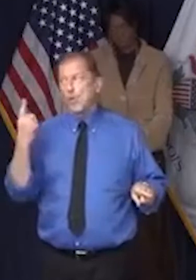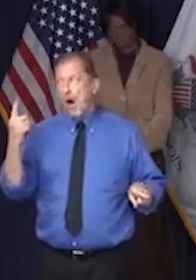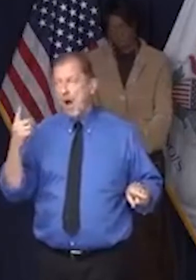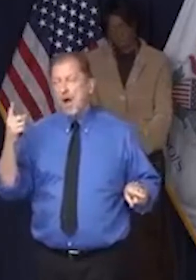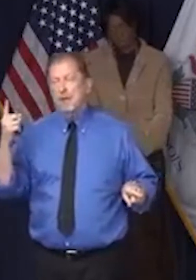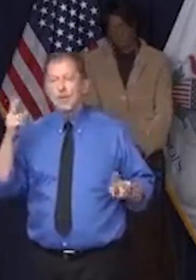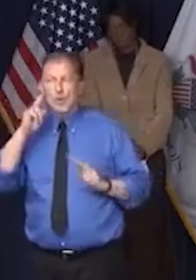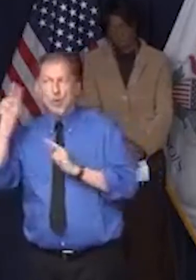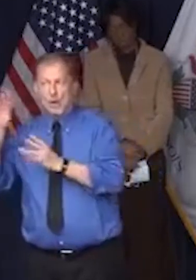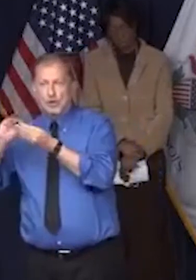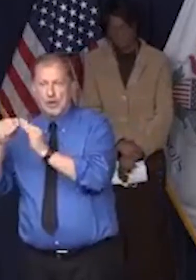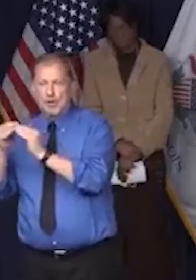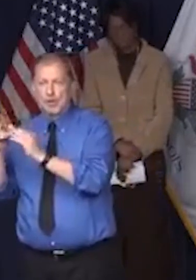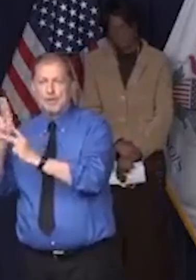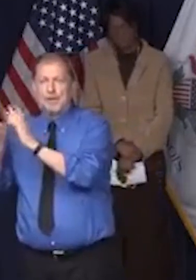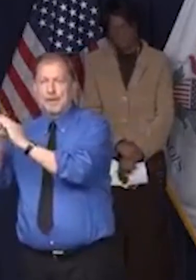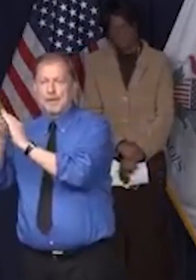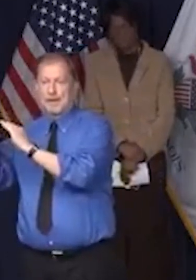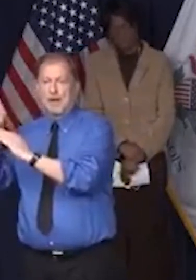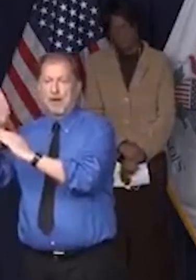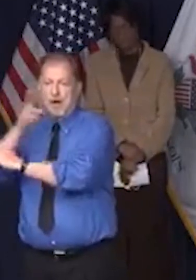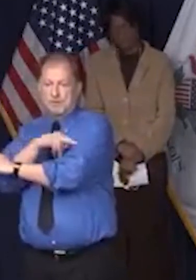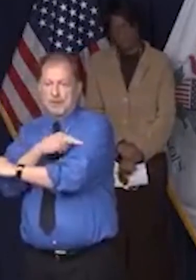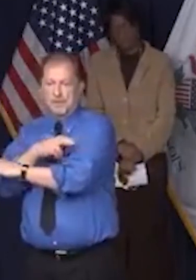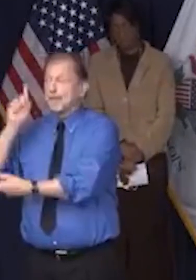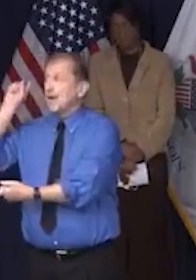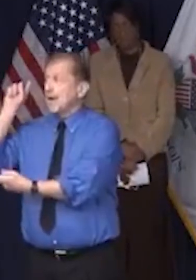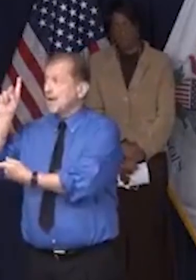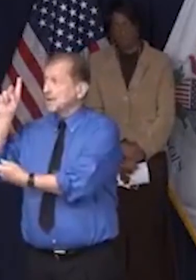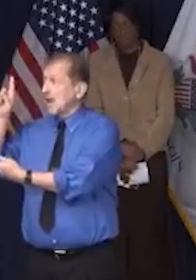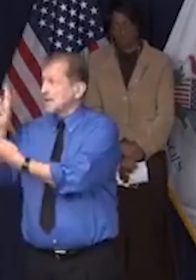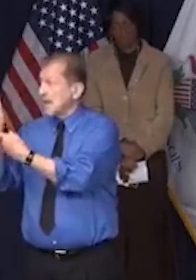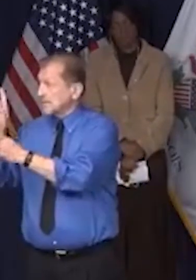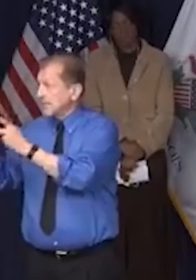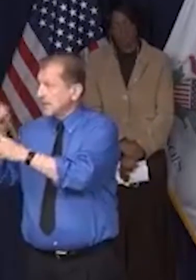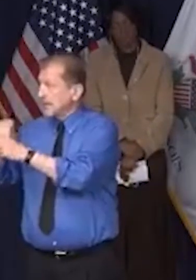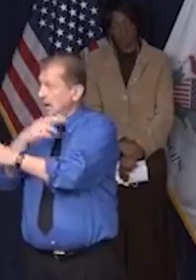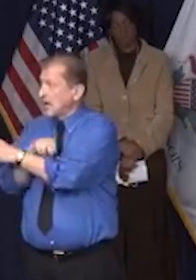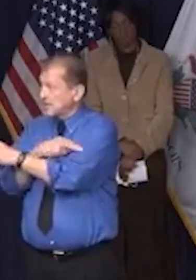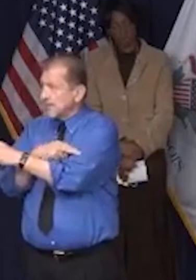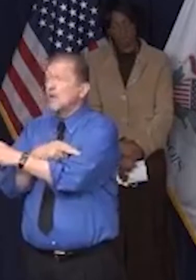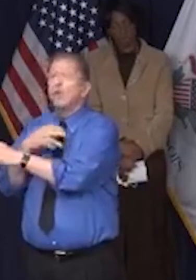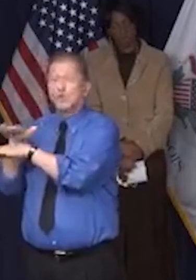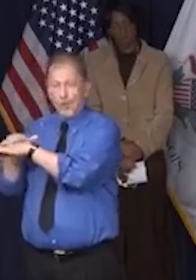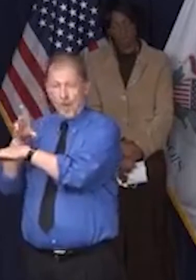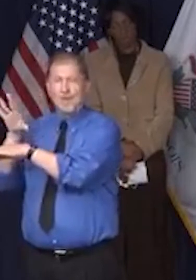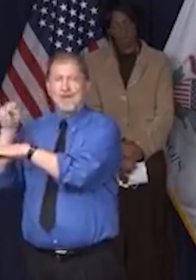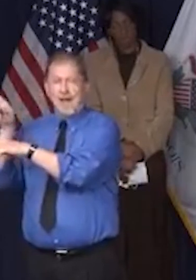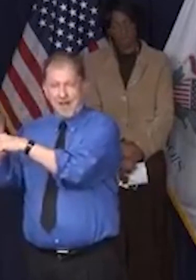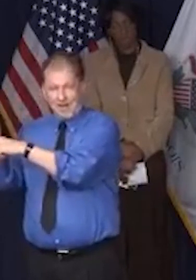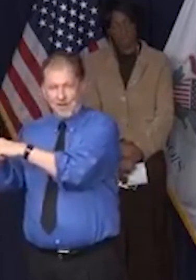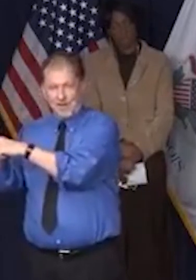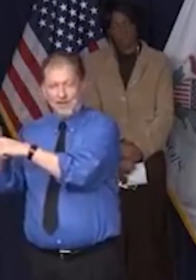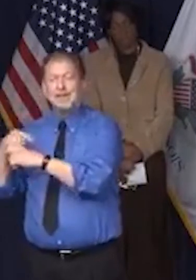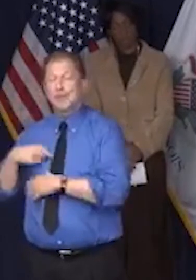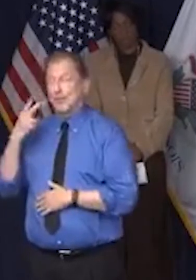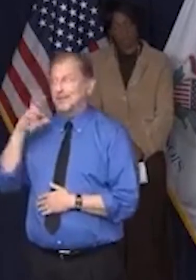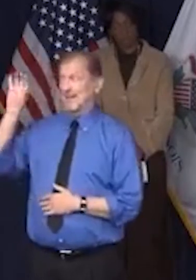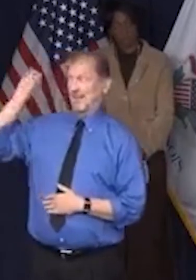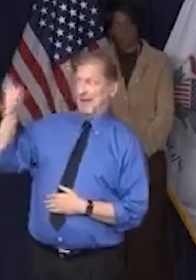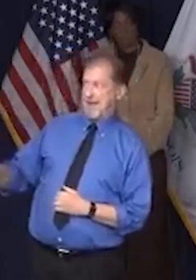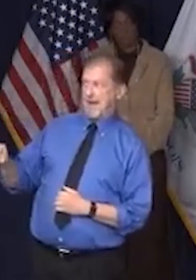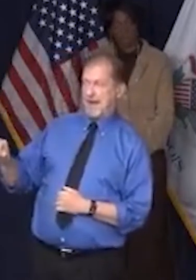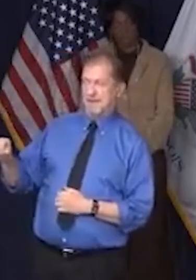though, are the most definite indicator of where you are in the curve. And we're seeing, again, a flattening of that. We